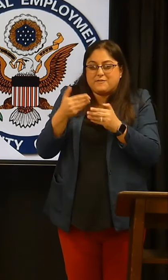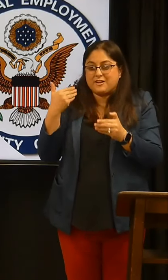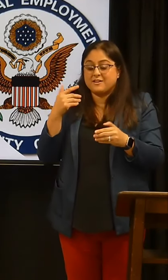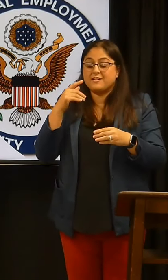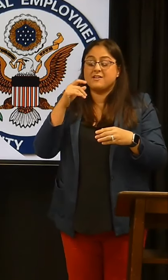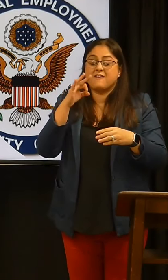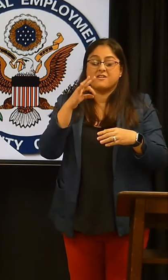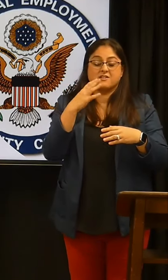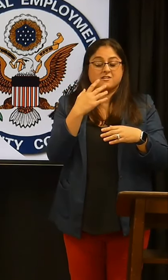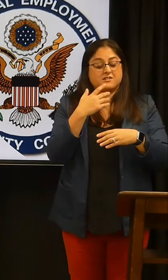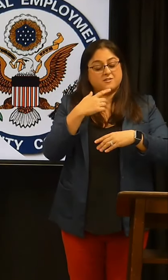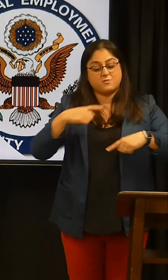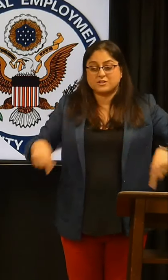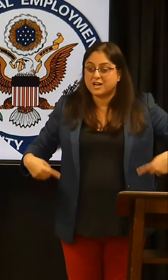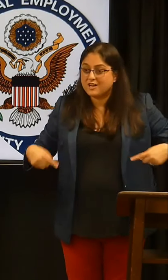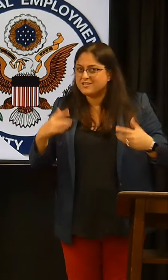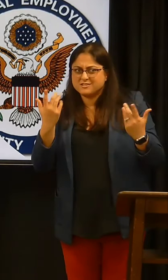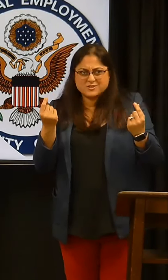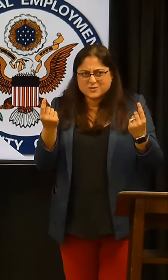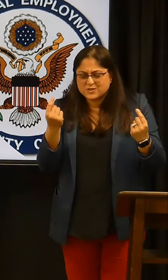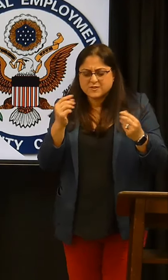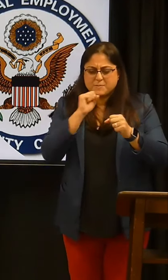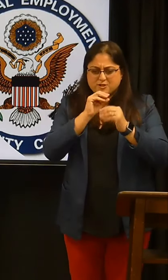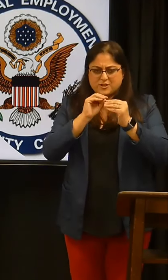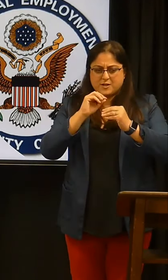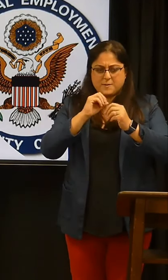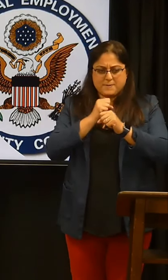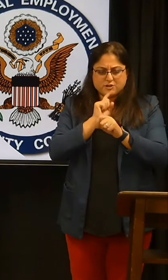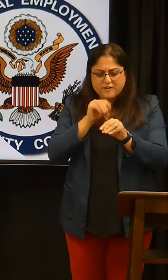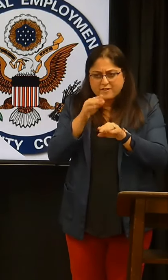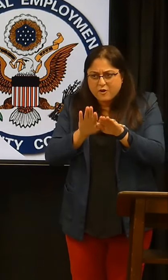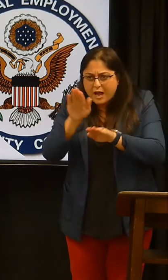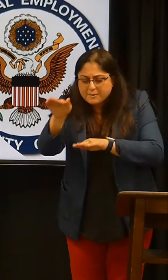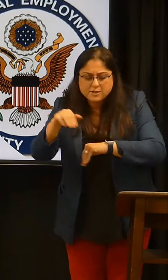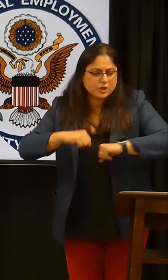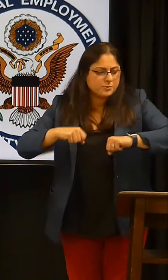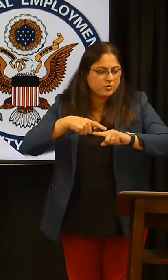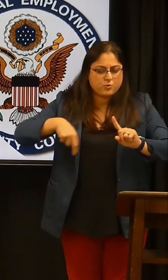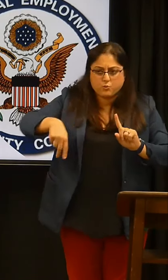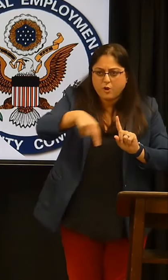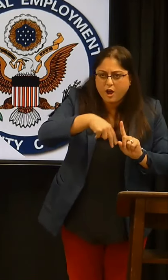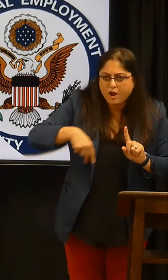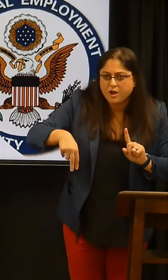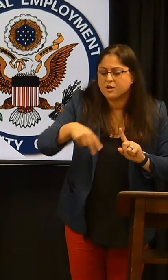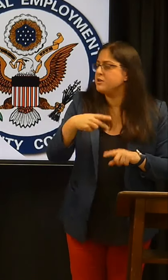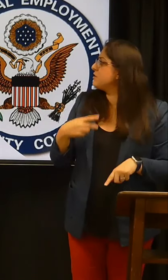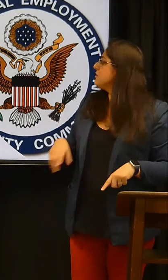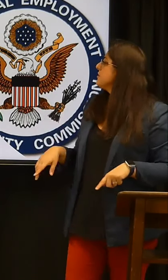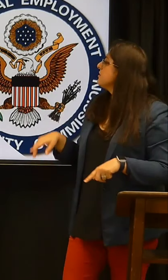Would be a modification, such as if you're in a wheelchair, making sure that you have a ramp, making sure that you